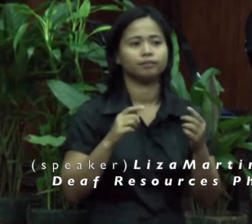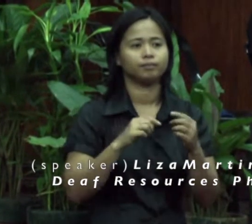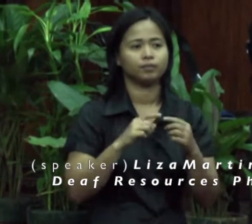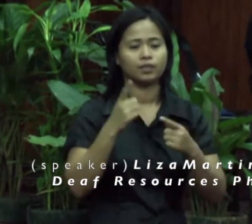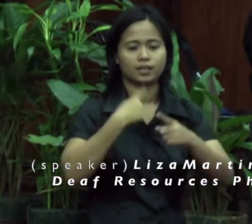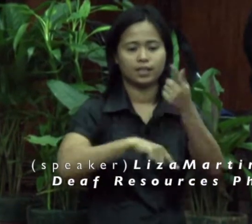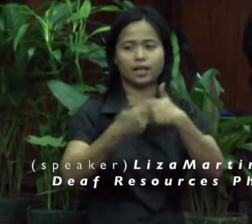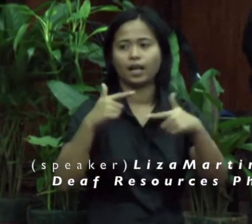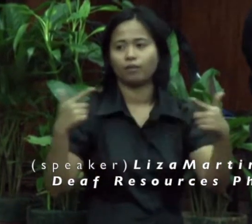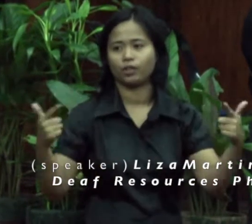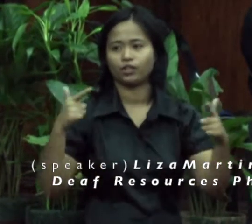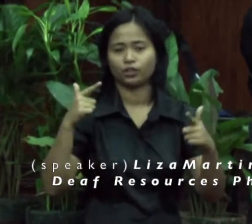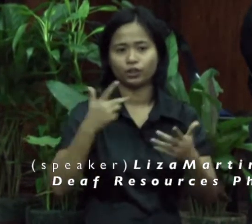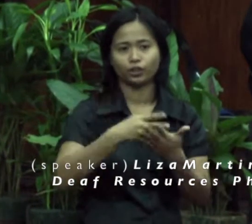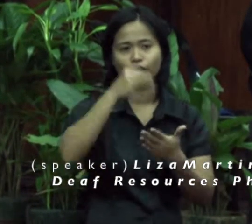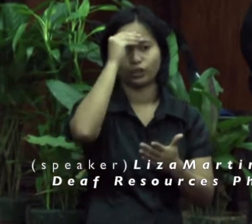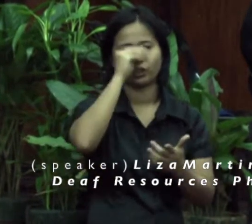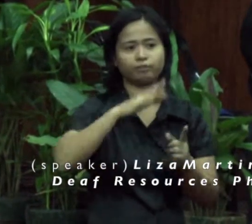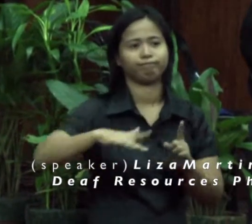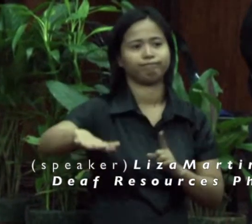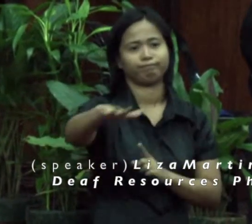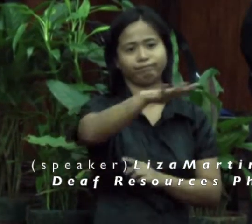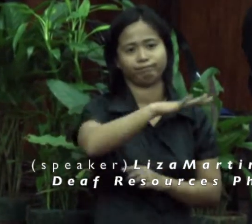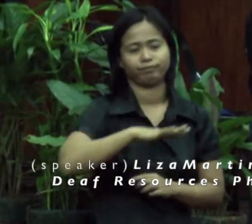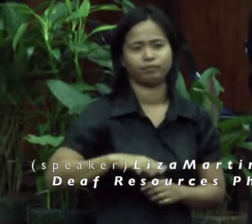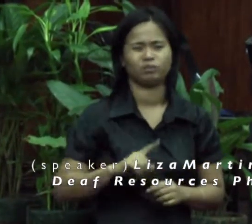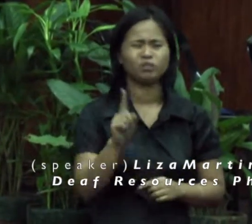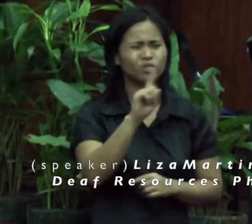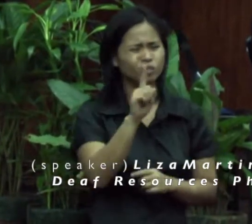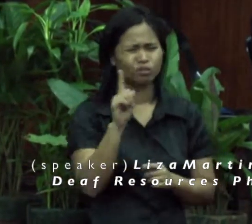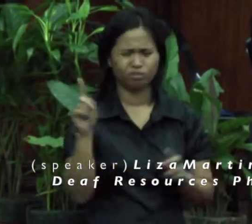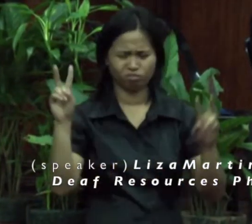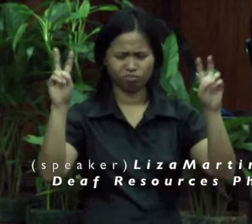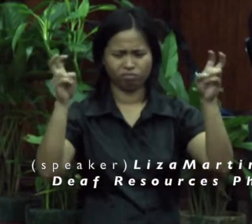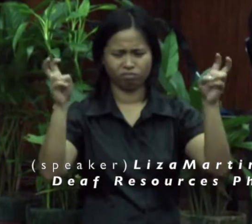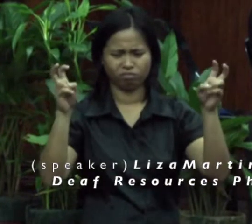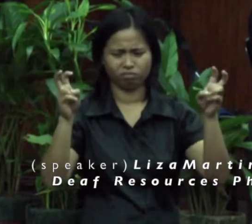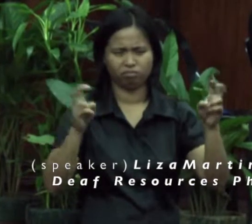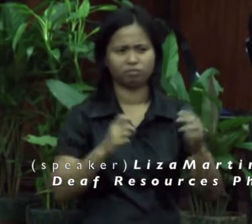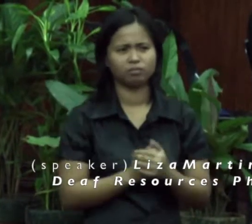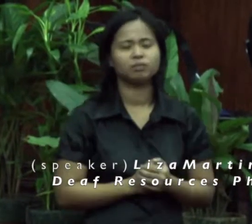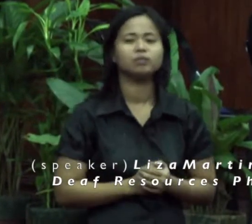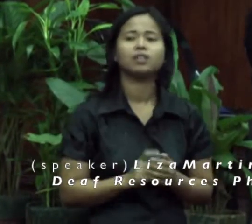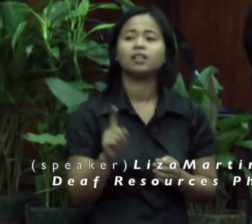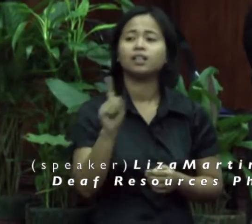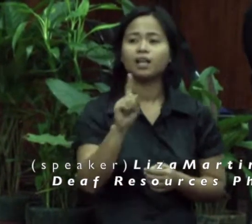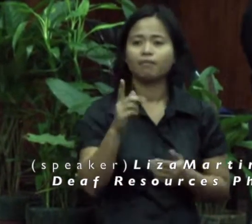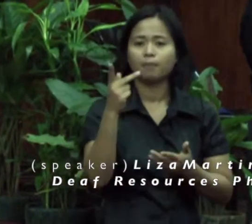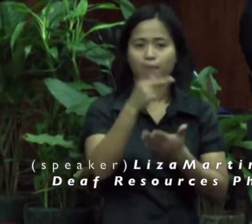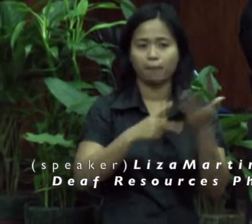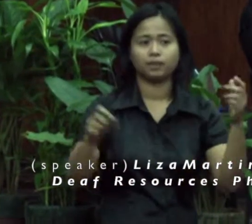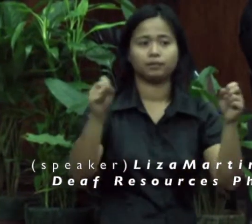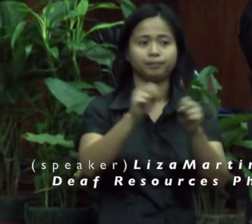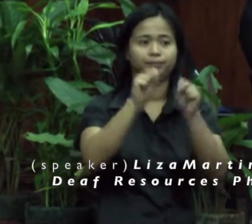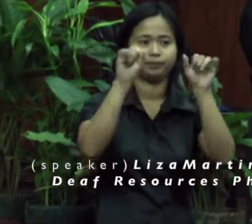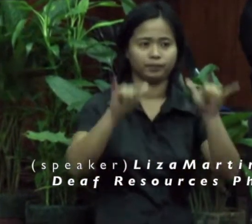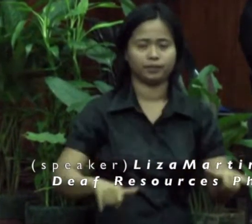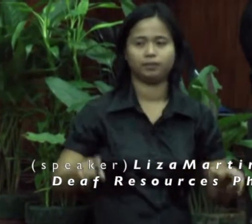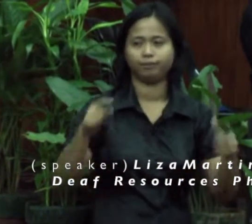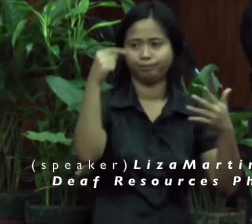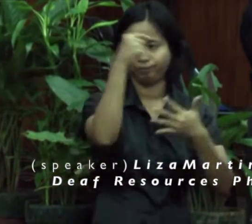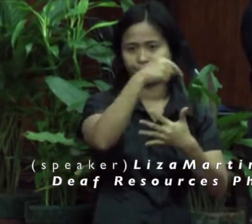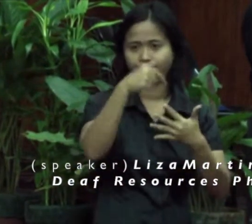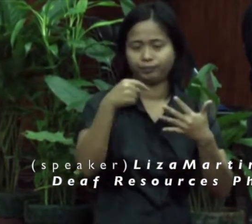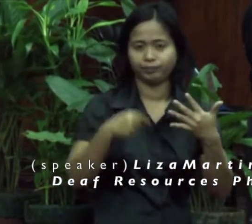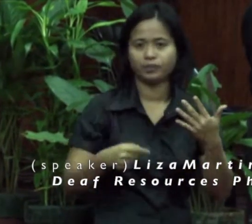language learning environment. Ano ba yung sign language learning environment na yon? It's going to be part of a system which has several components